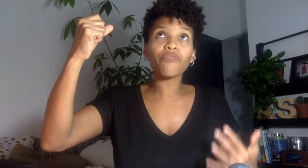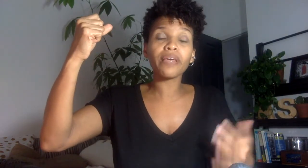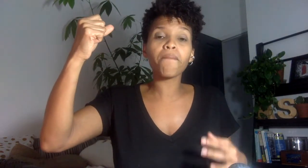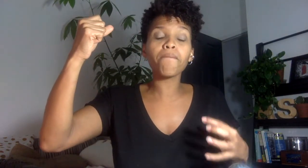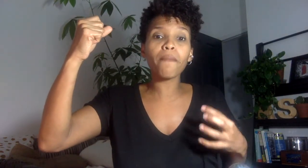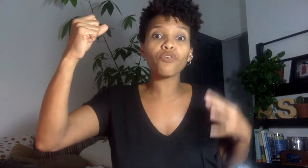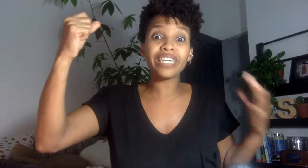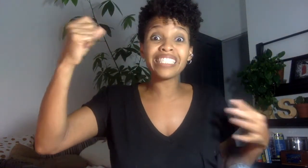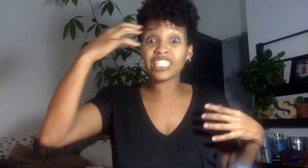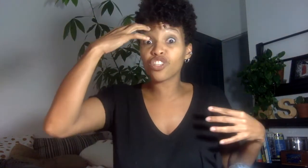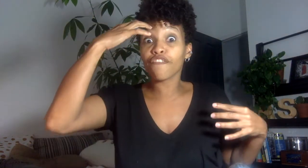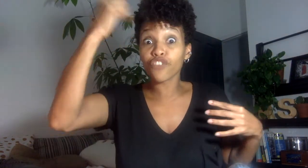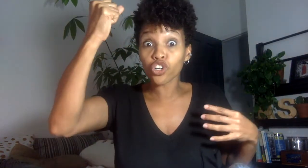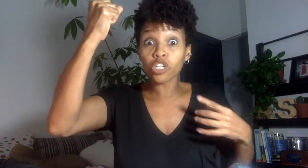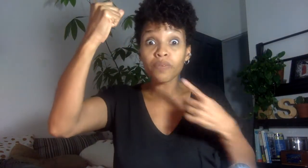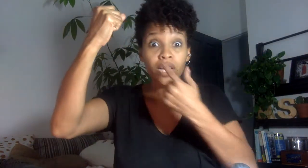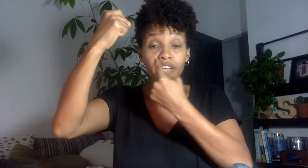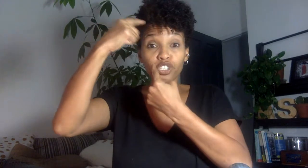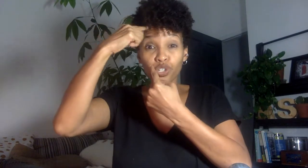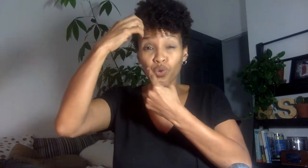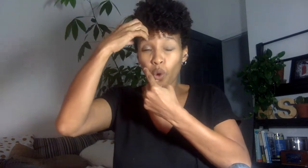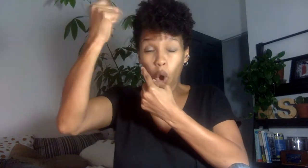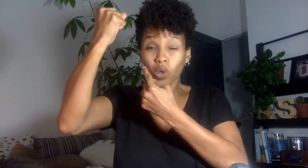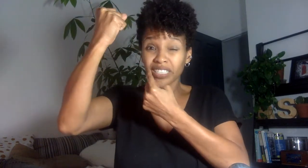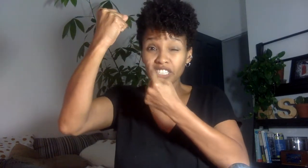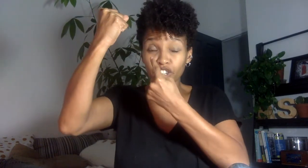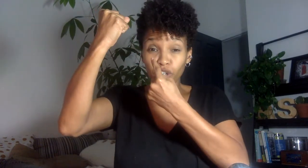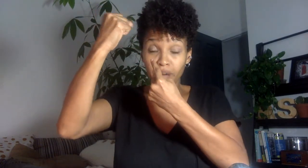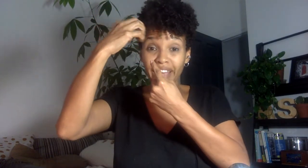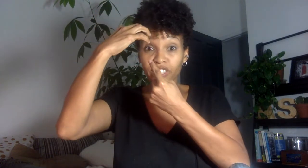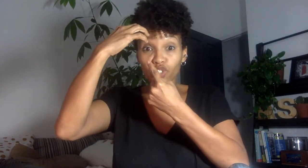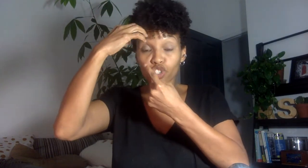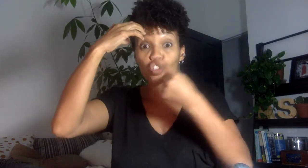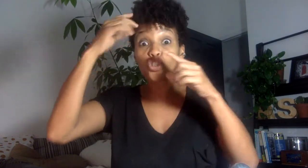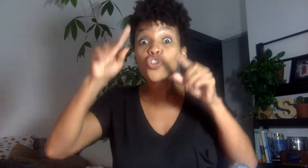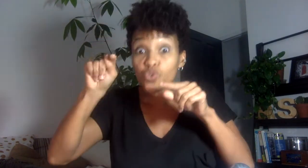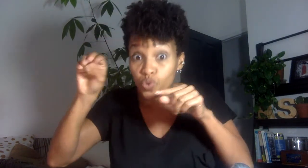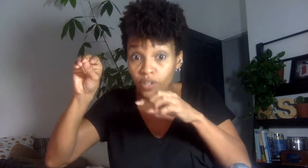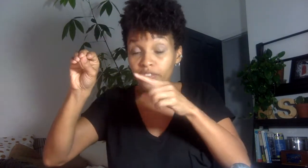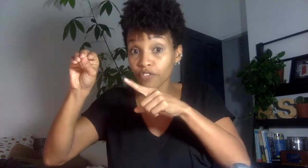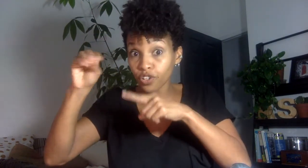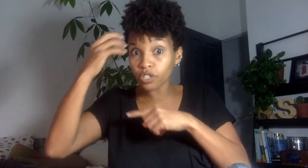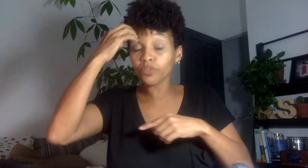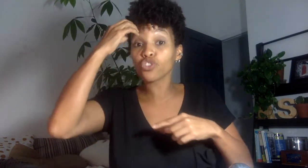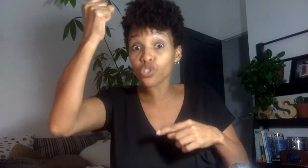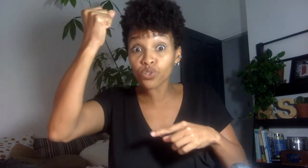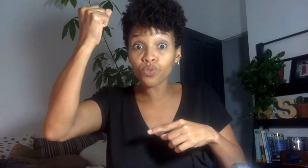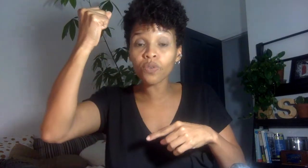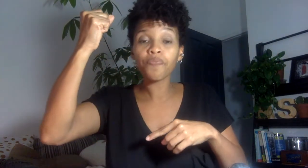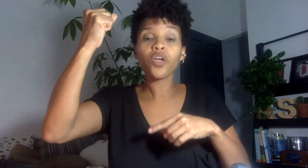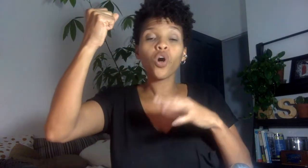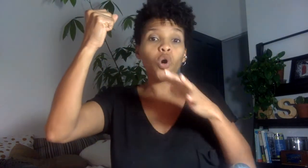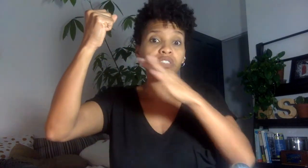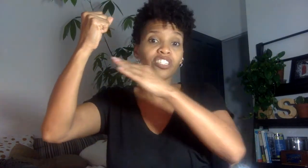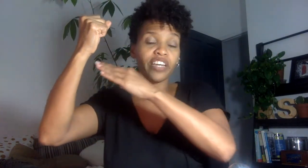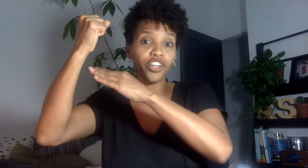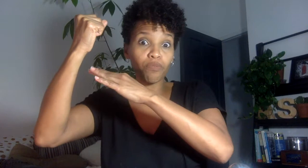really memories. It's the verb to hold it into your mind. The verb to hold it in your mind,